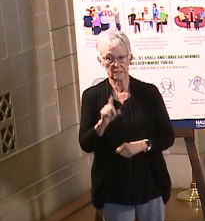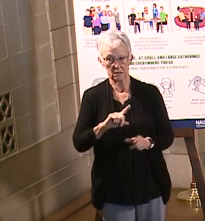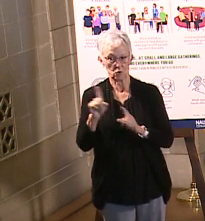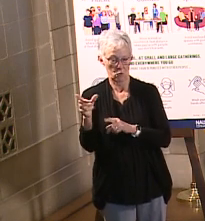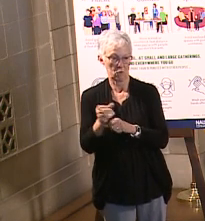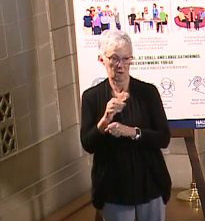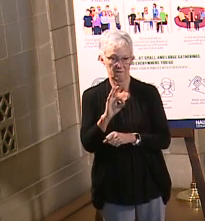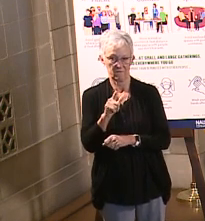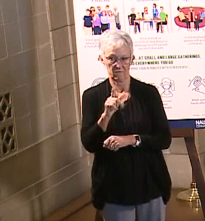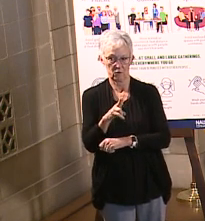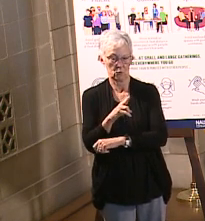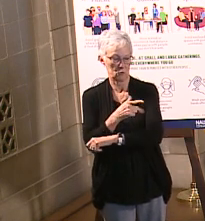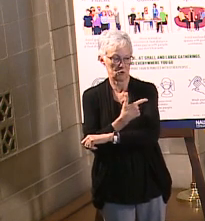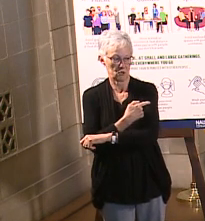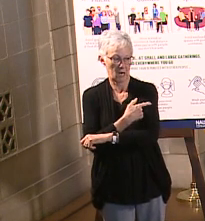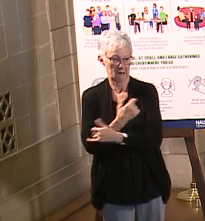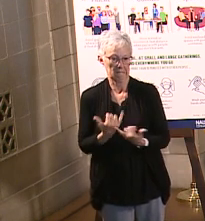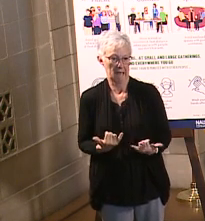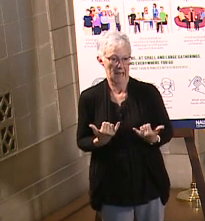Thanks.